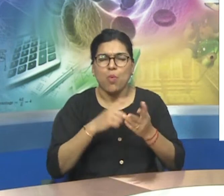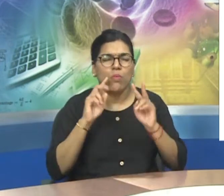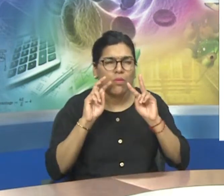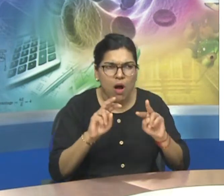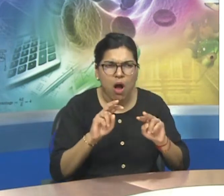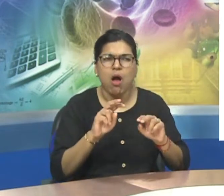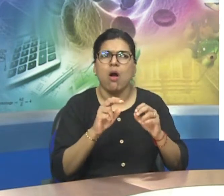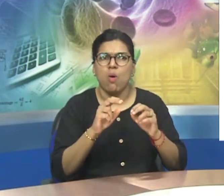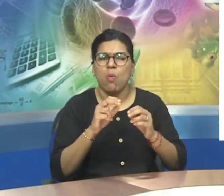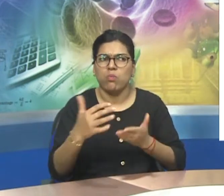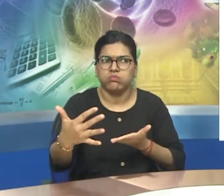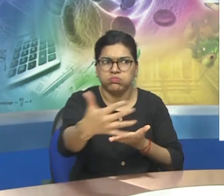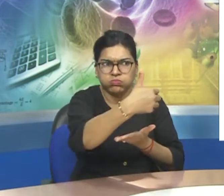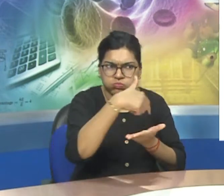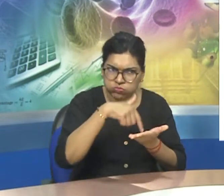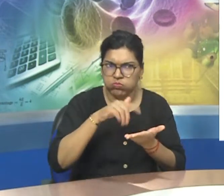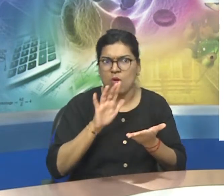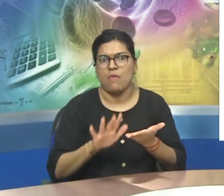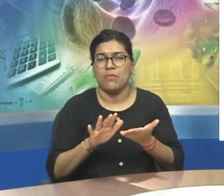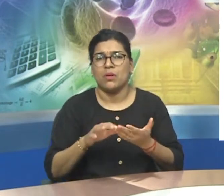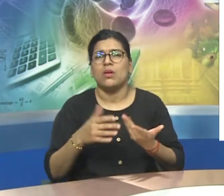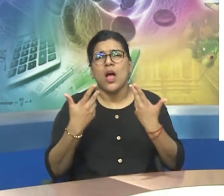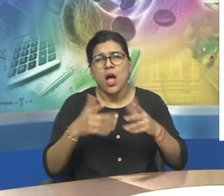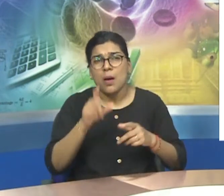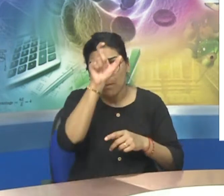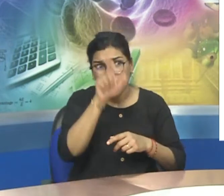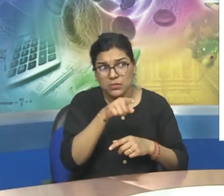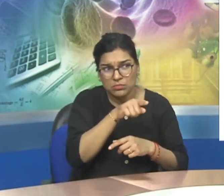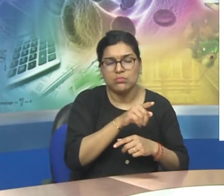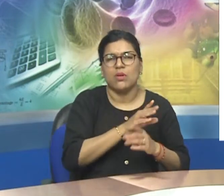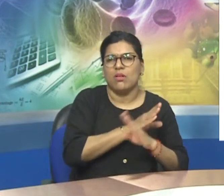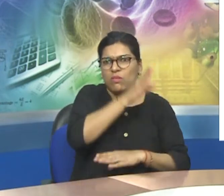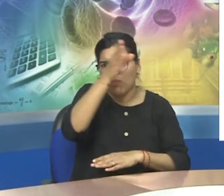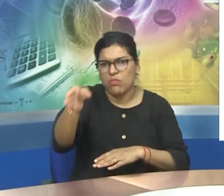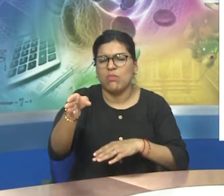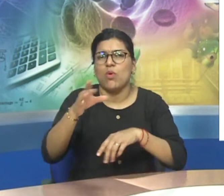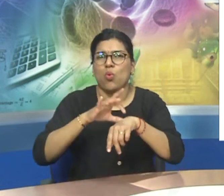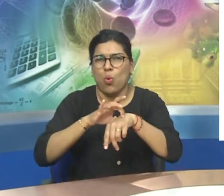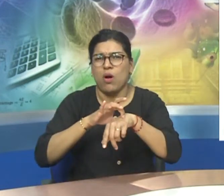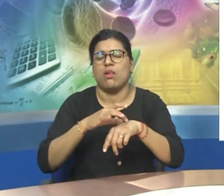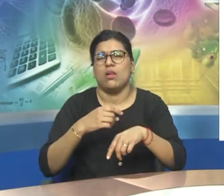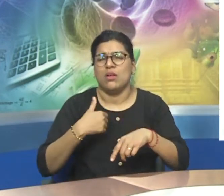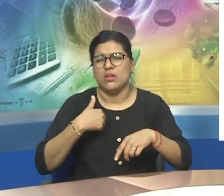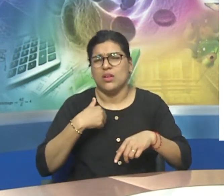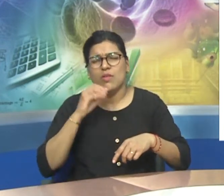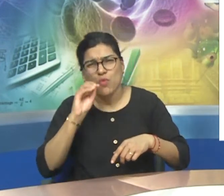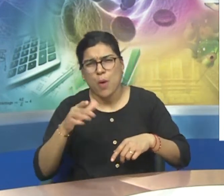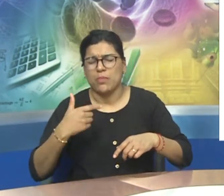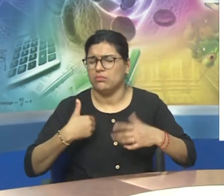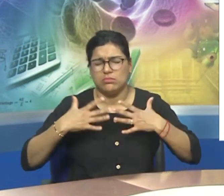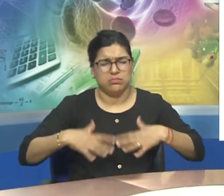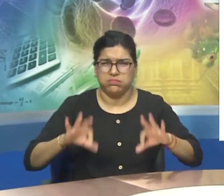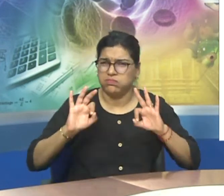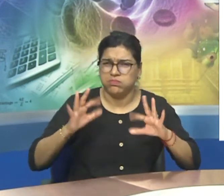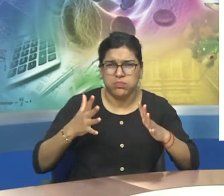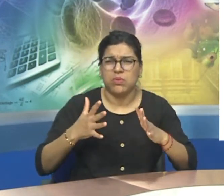And it is reported that about 25 human diseases are associated with the solid